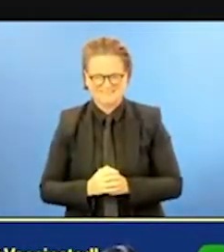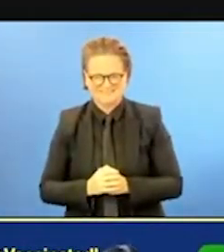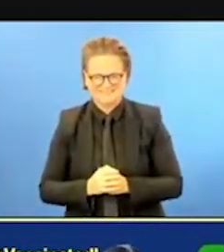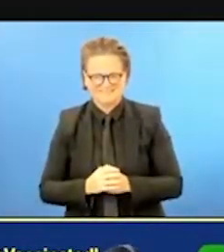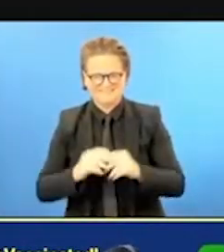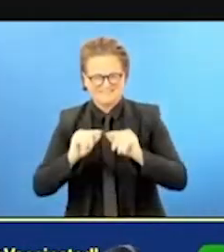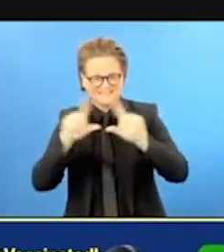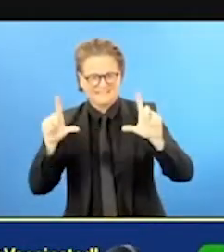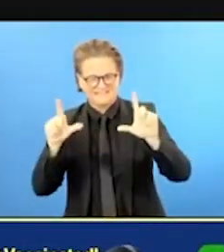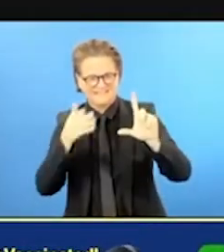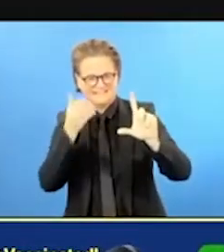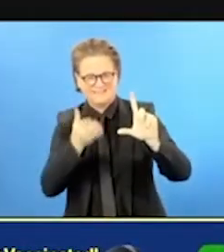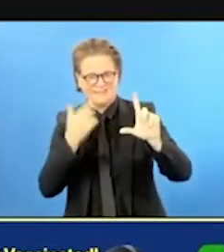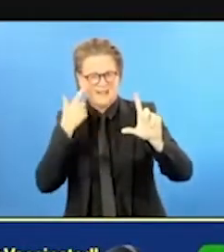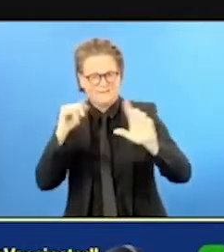level,